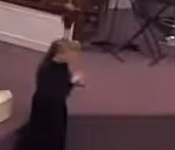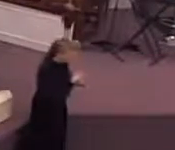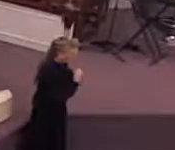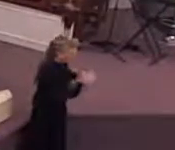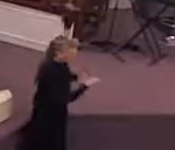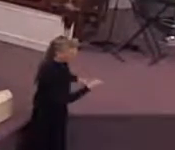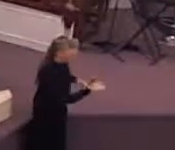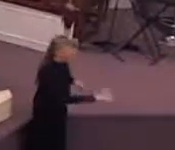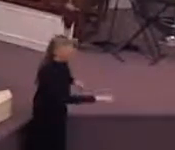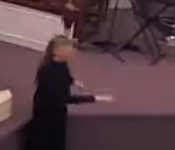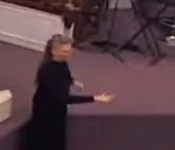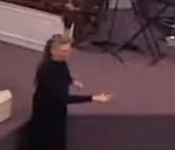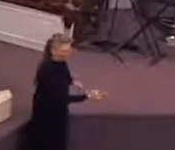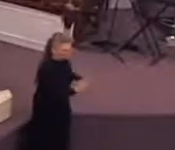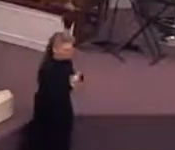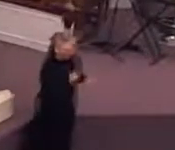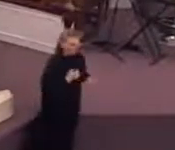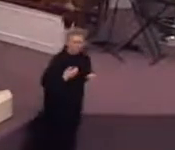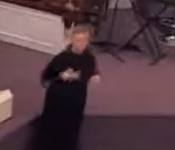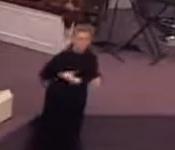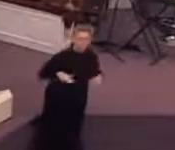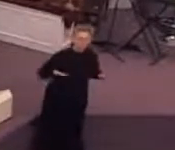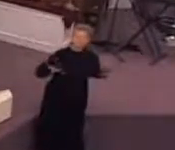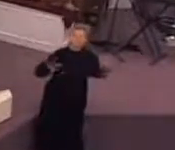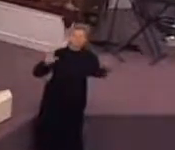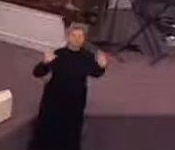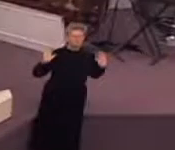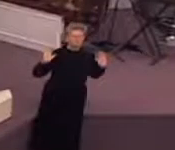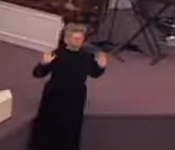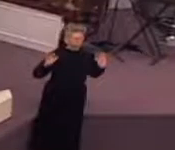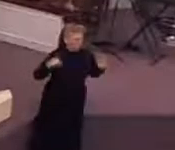People have to avail themselves. That means that we need to help them.